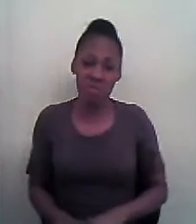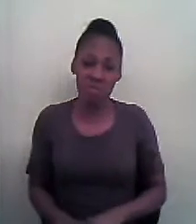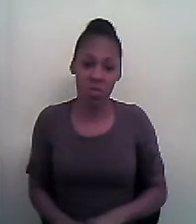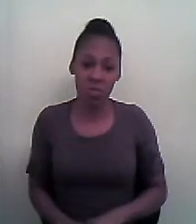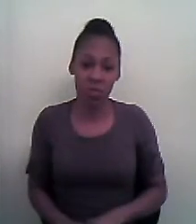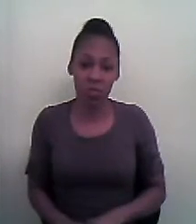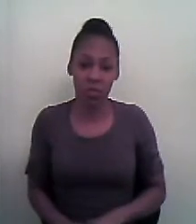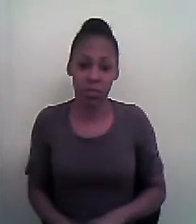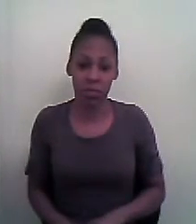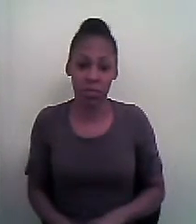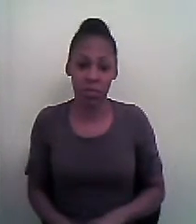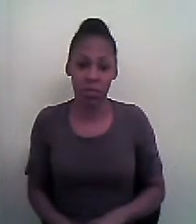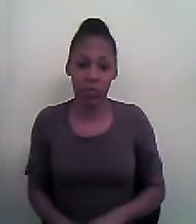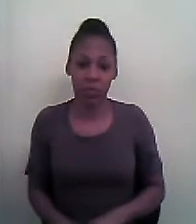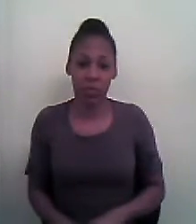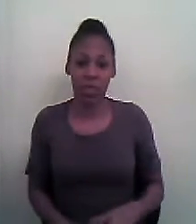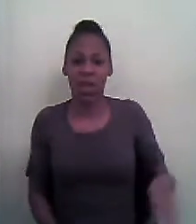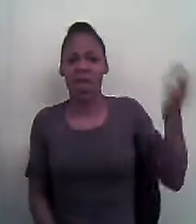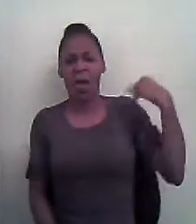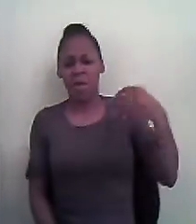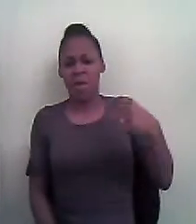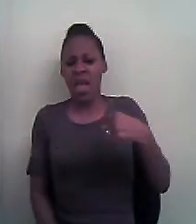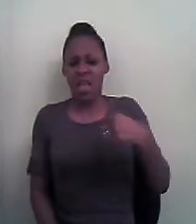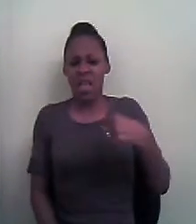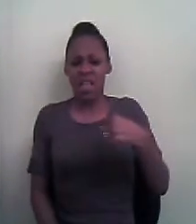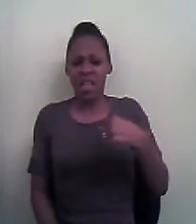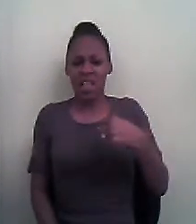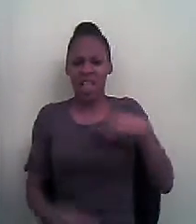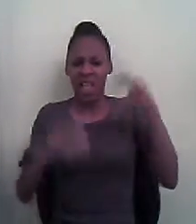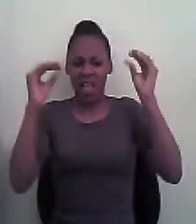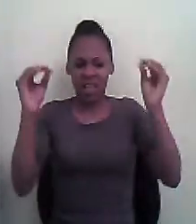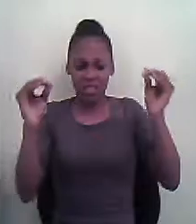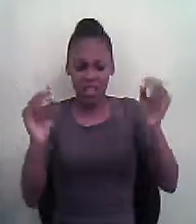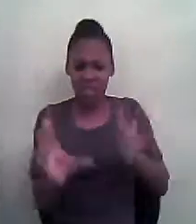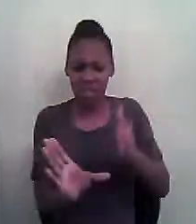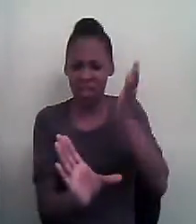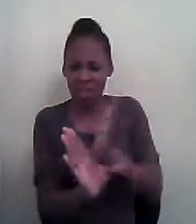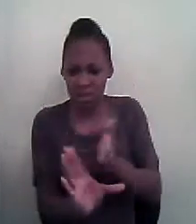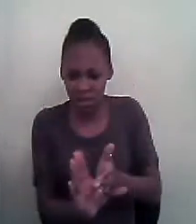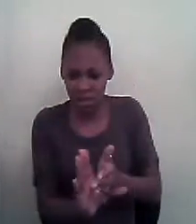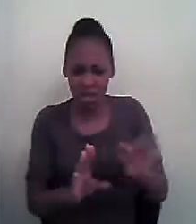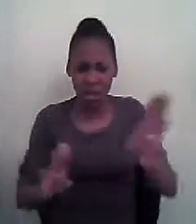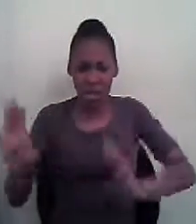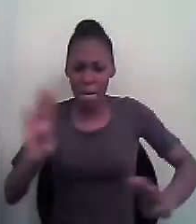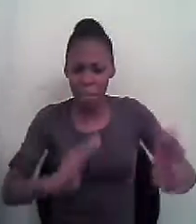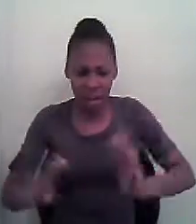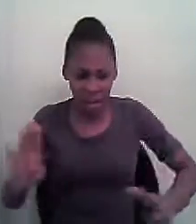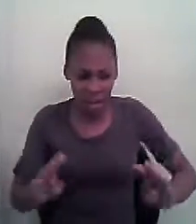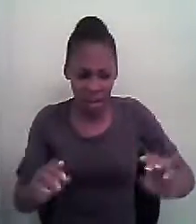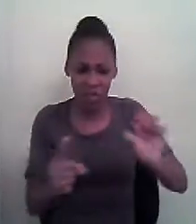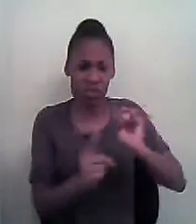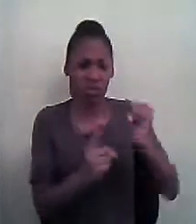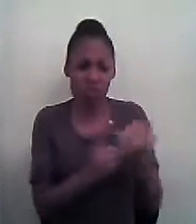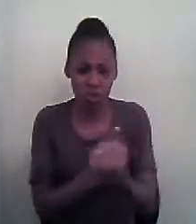done biology, sociology, psychology, literature, history, and I arranged my